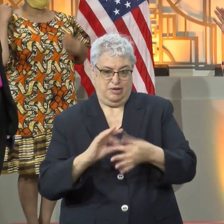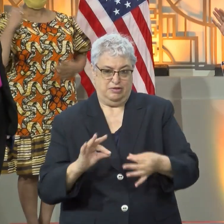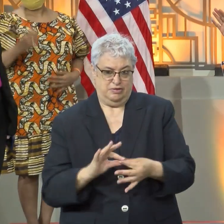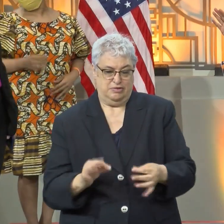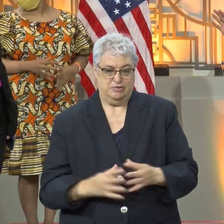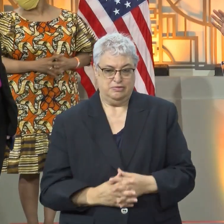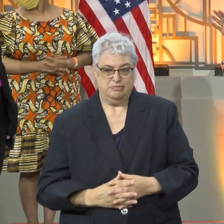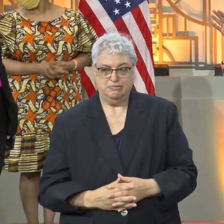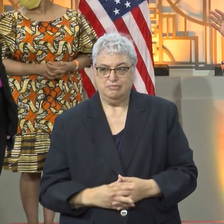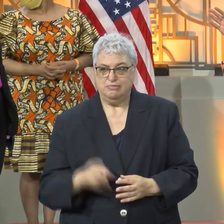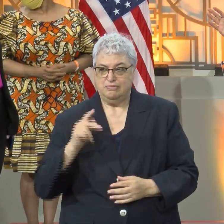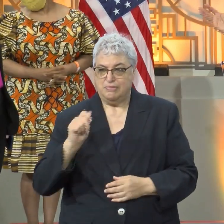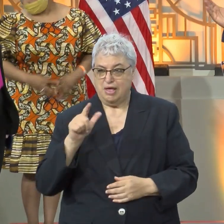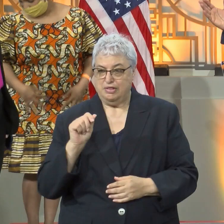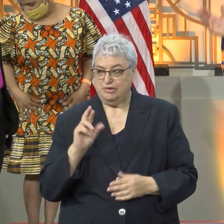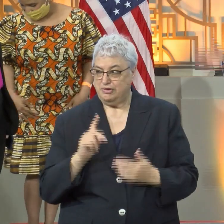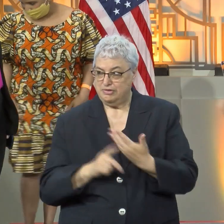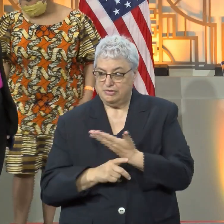Councilman Pollard, you good?